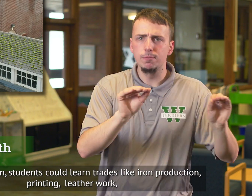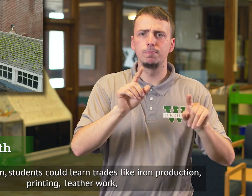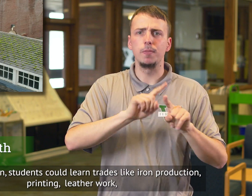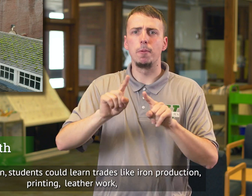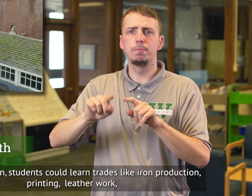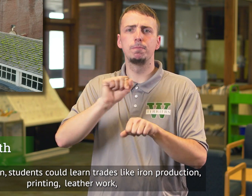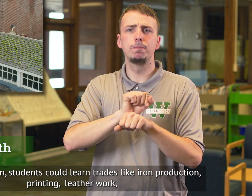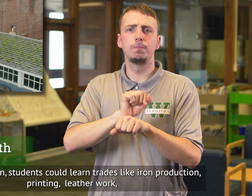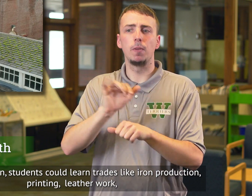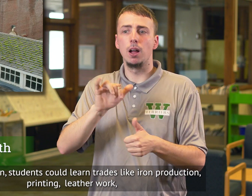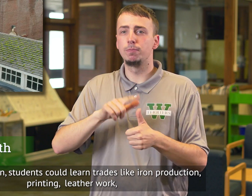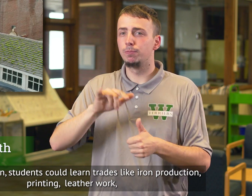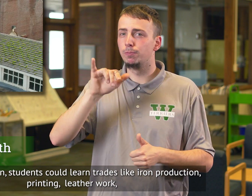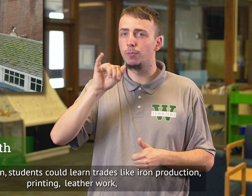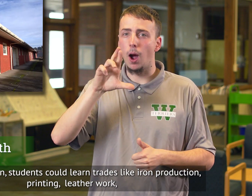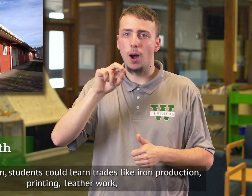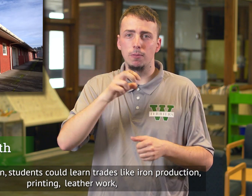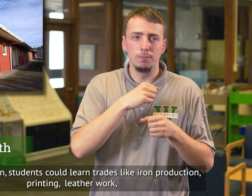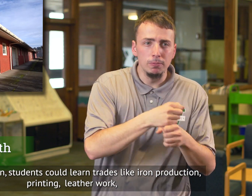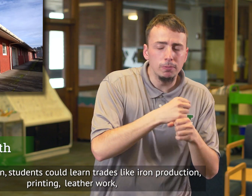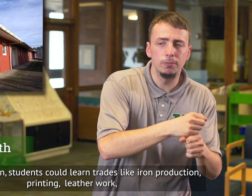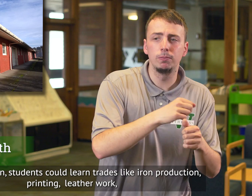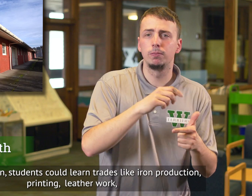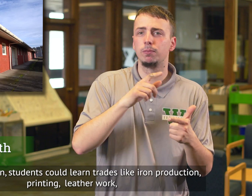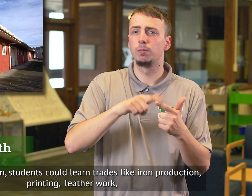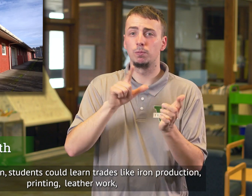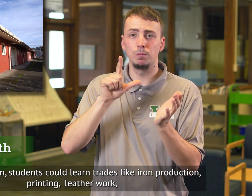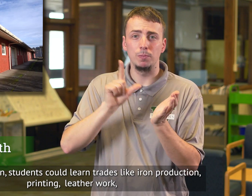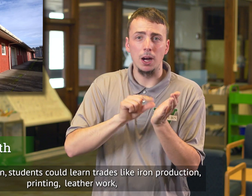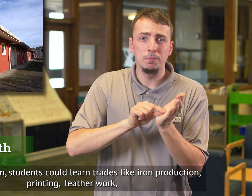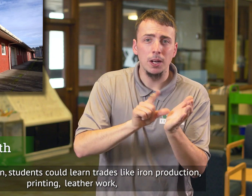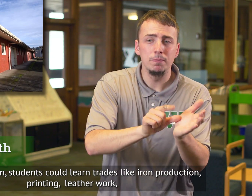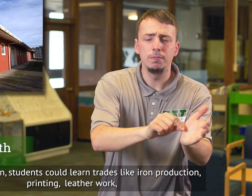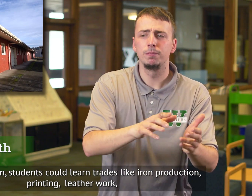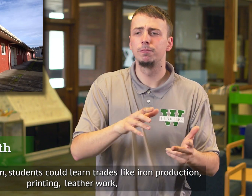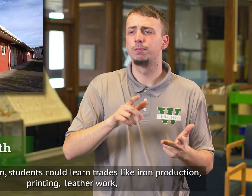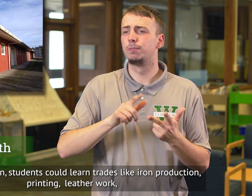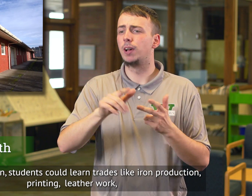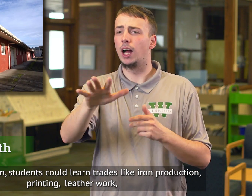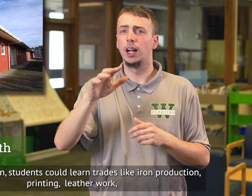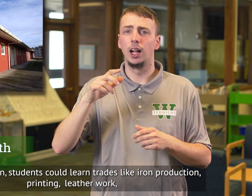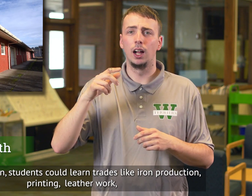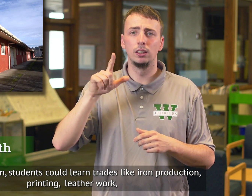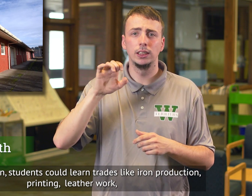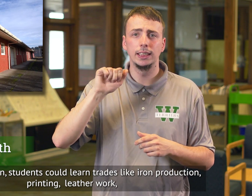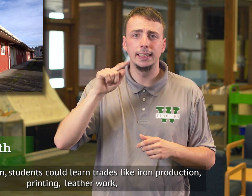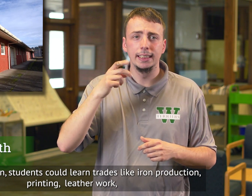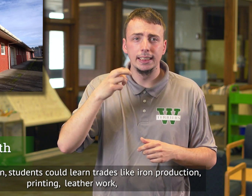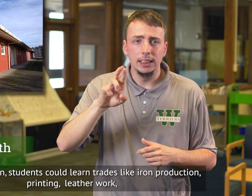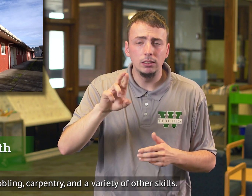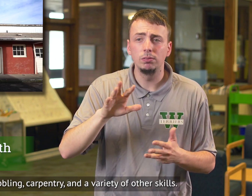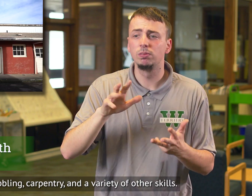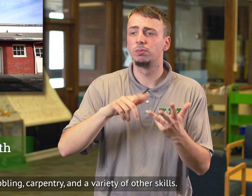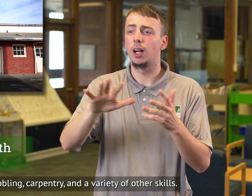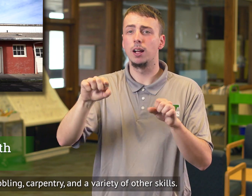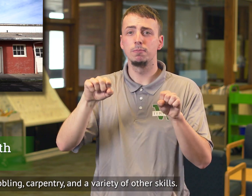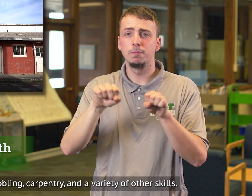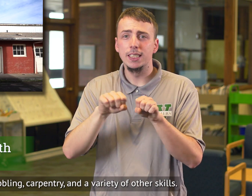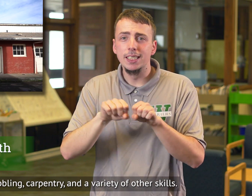In the Red Barn, students could learn trades like iron production, printing, leather work, shoe